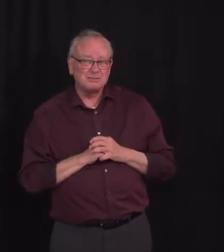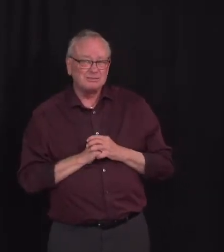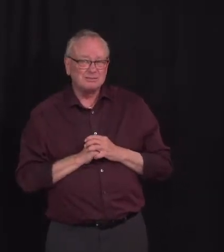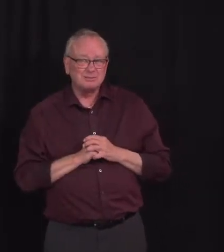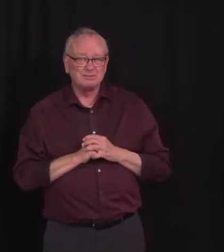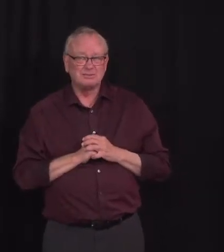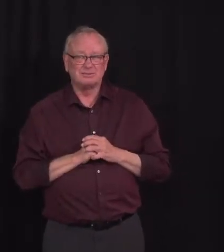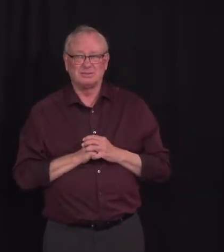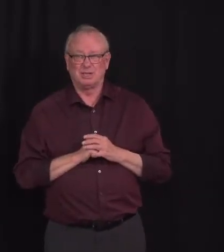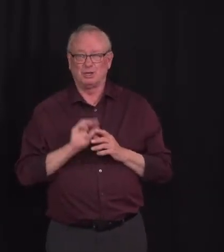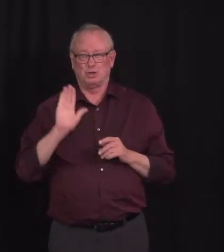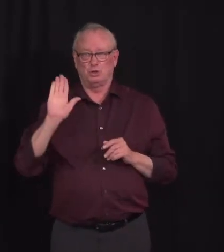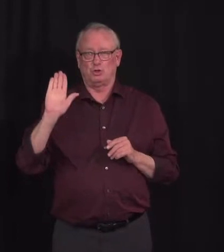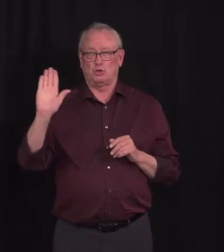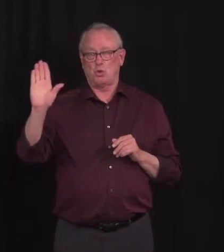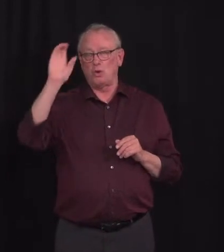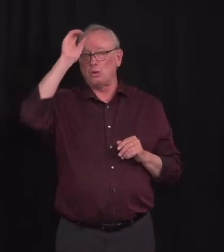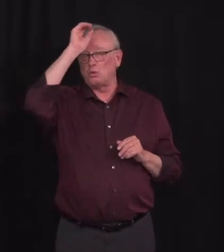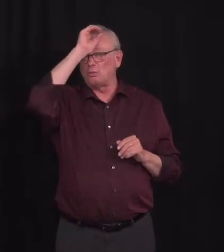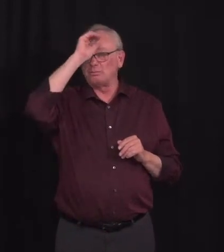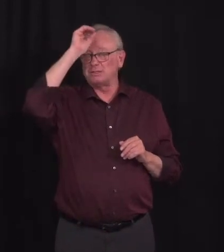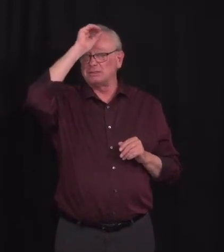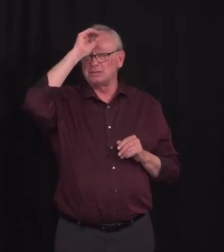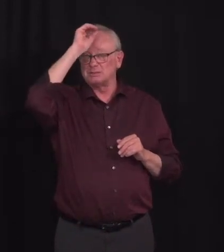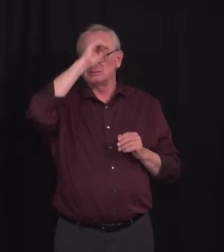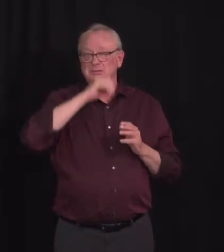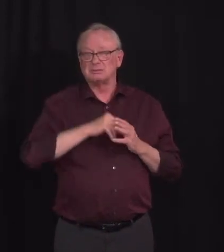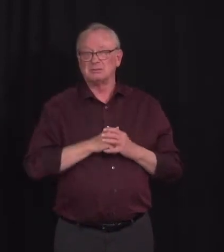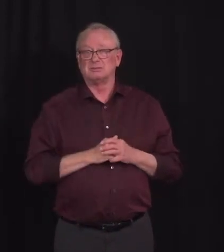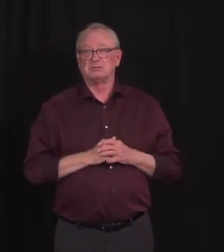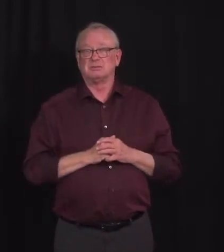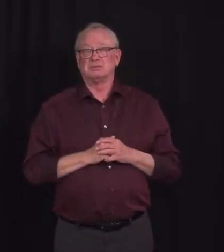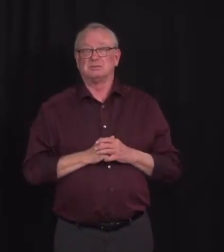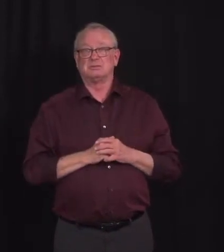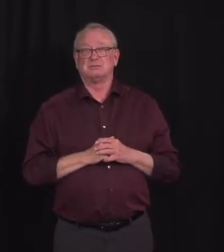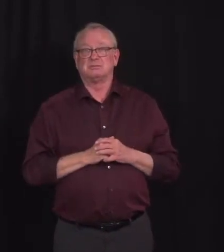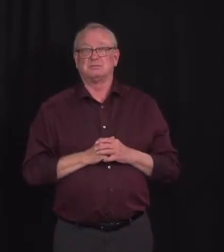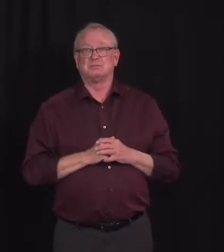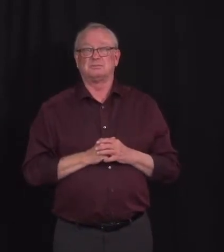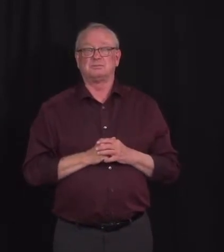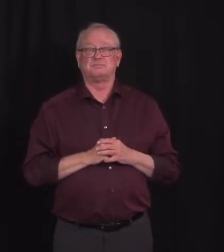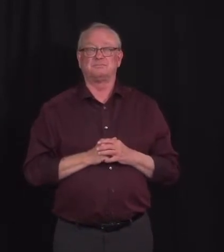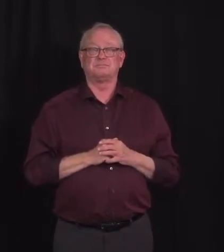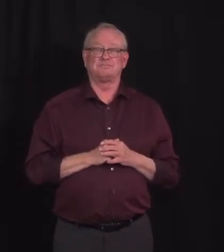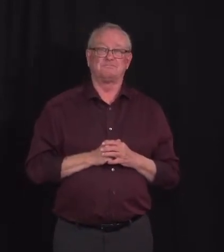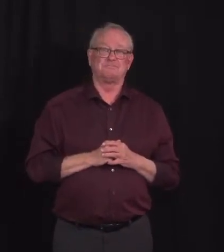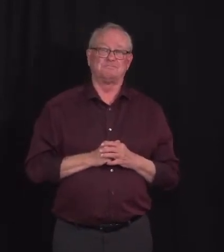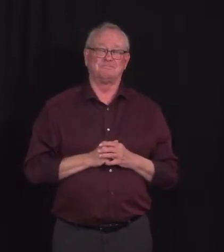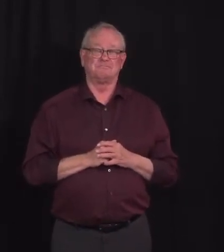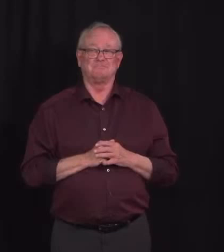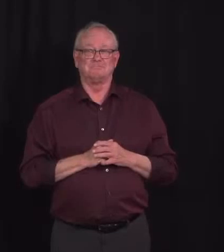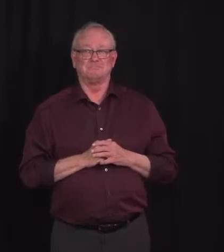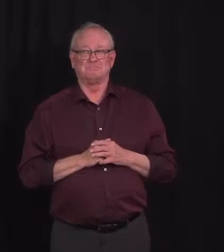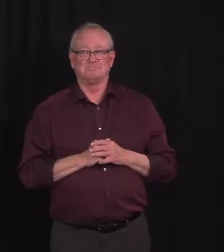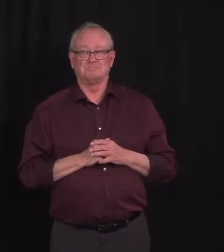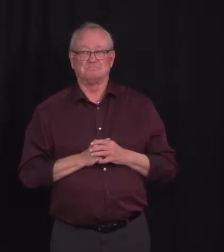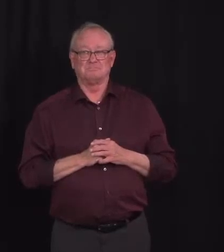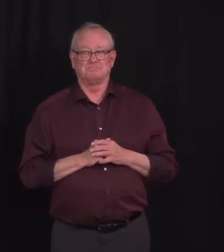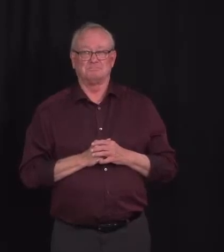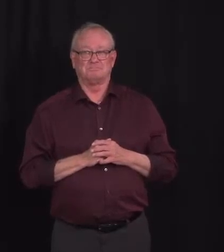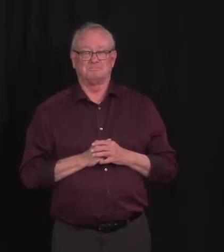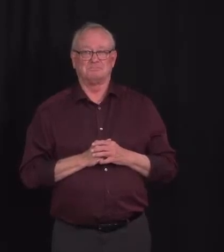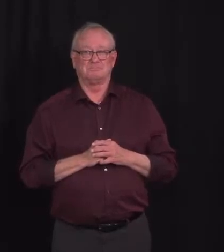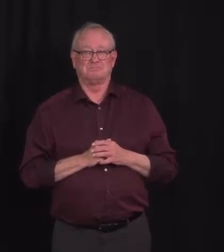more difficult for you and others to give us the message you give